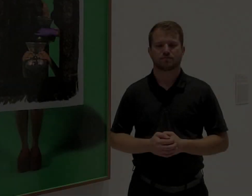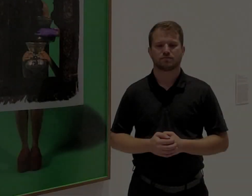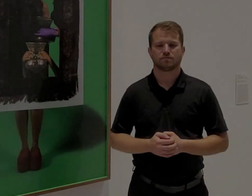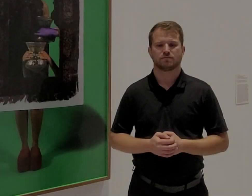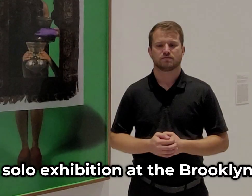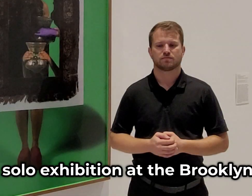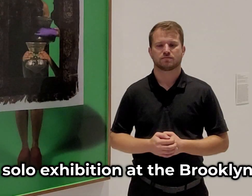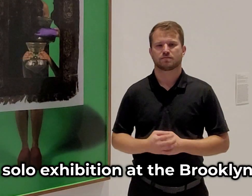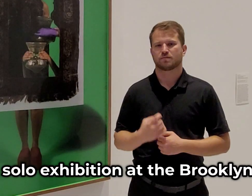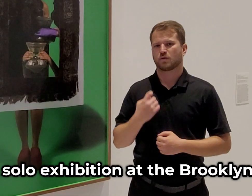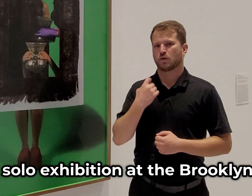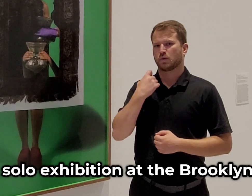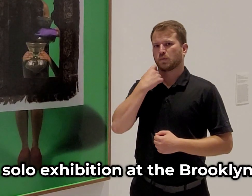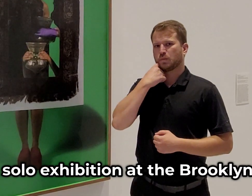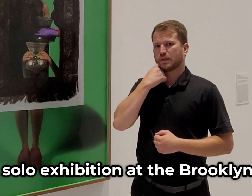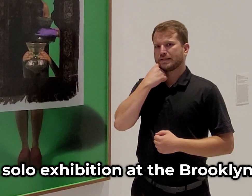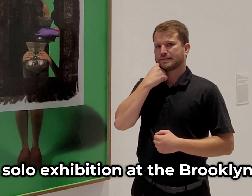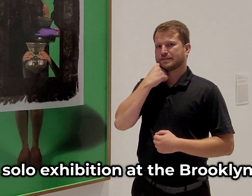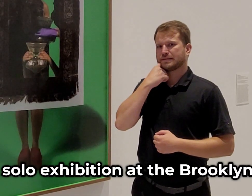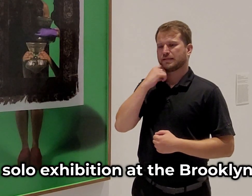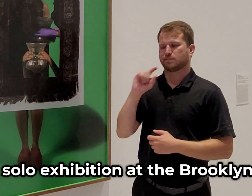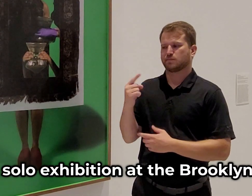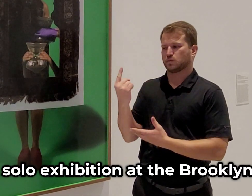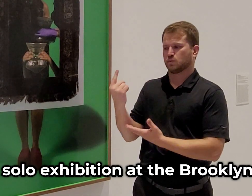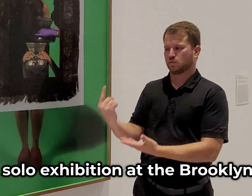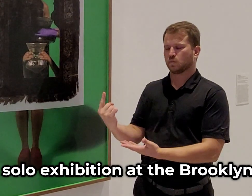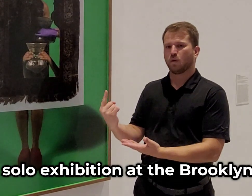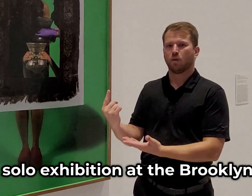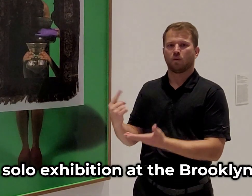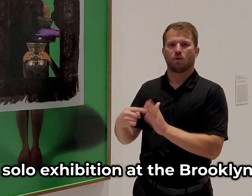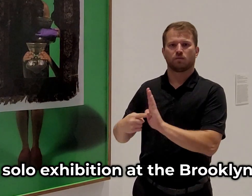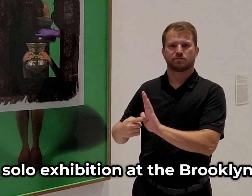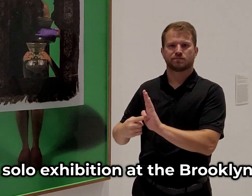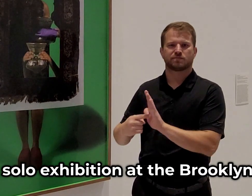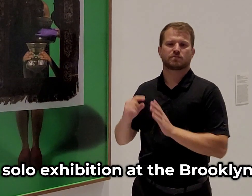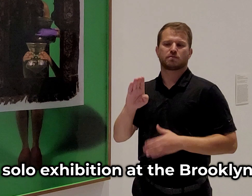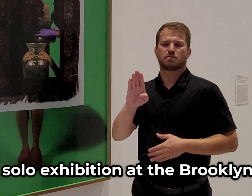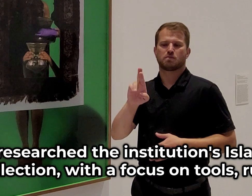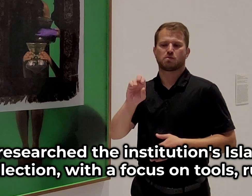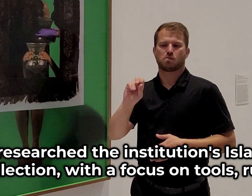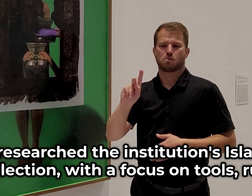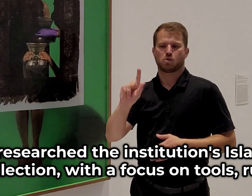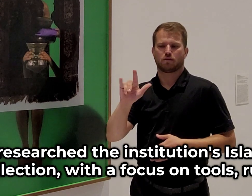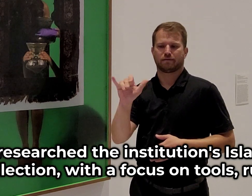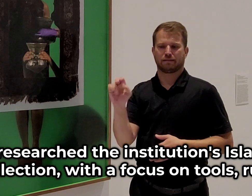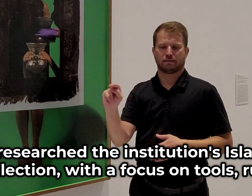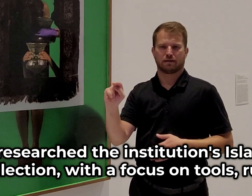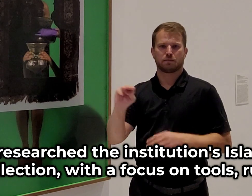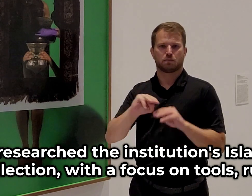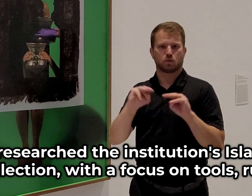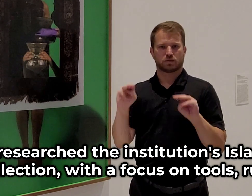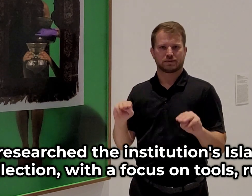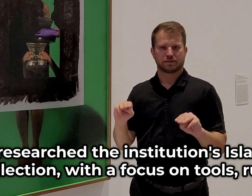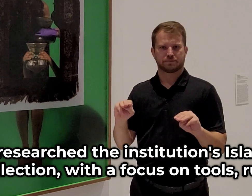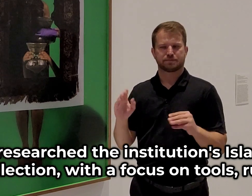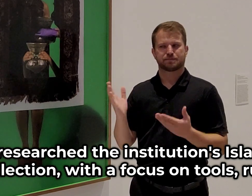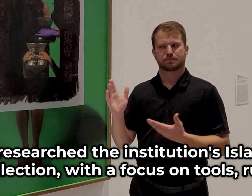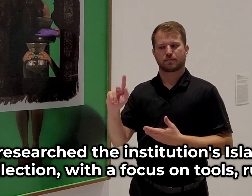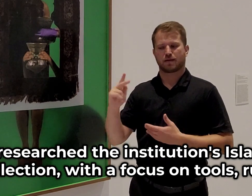For a recent solo exhibition at the Brooklyn Museum, Khan researched the institution's Islamic art